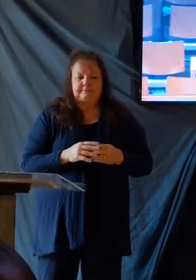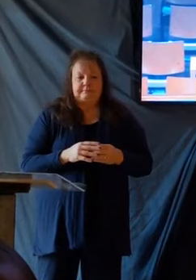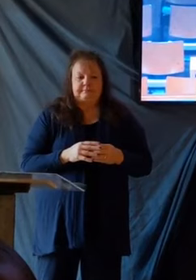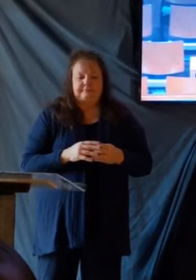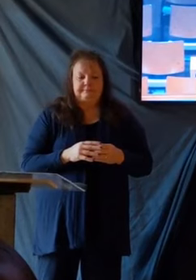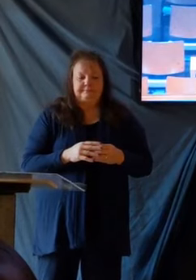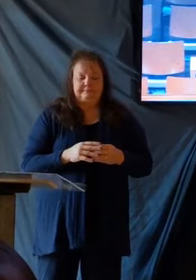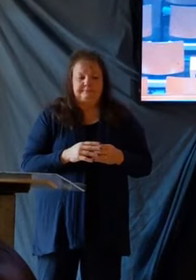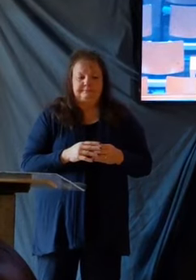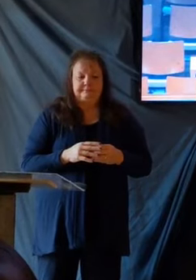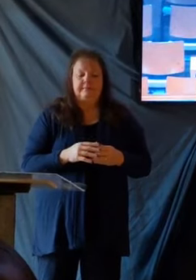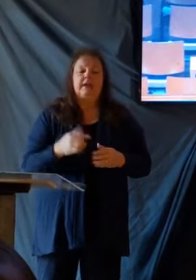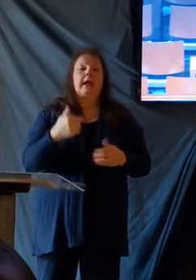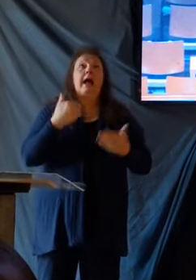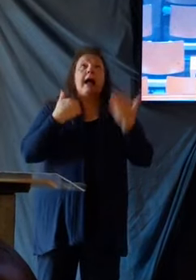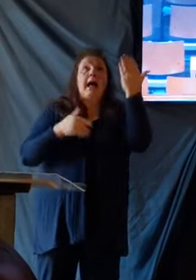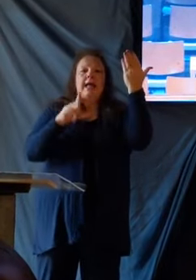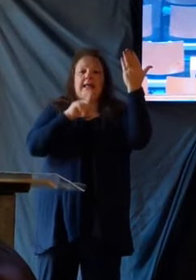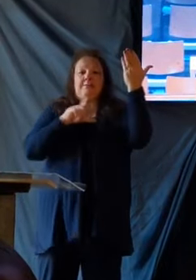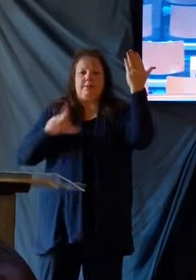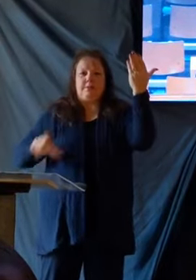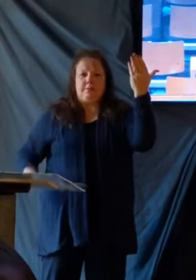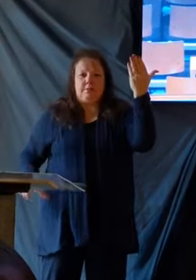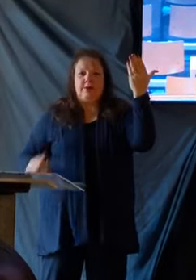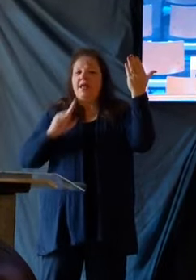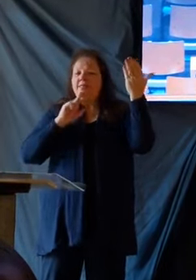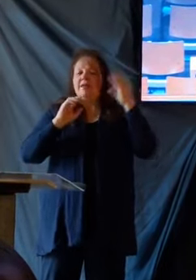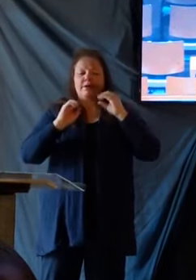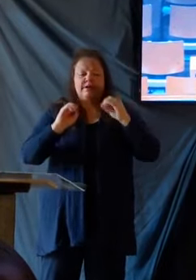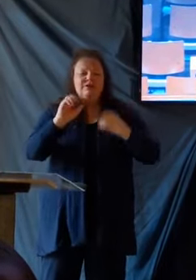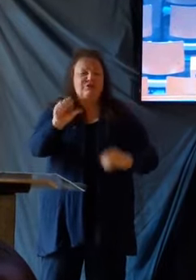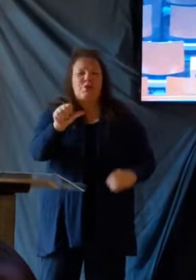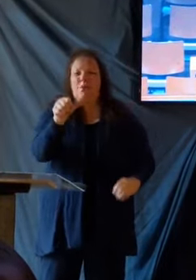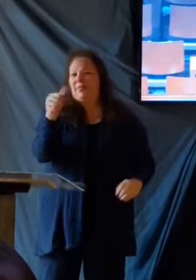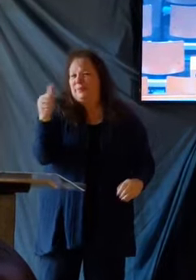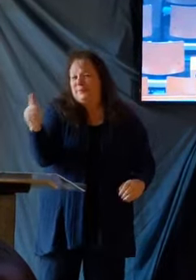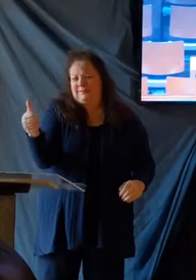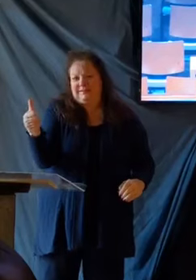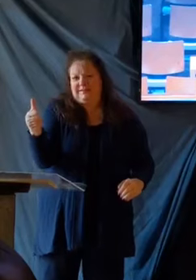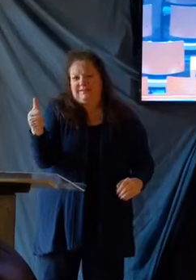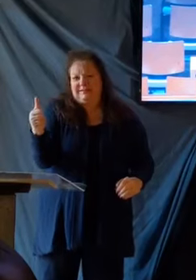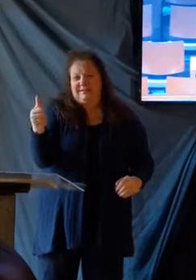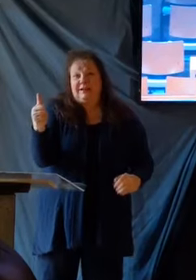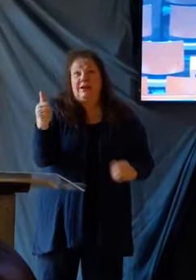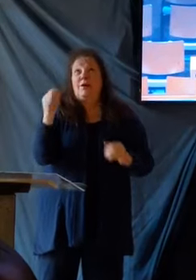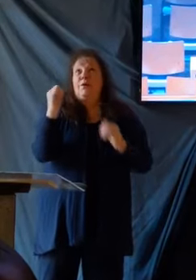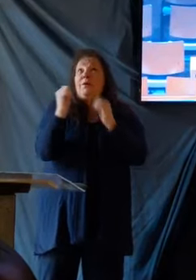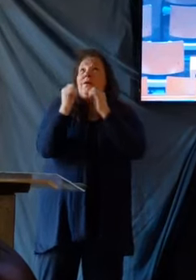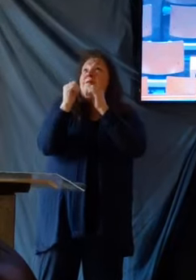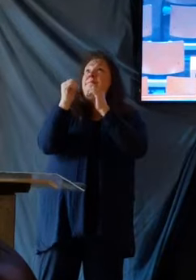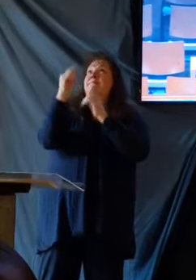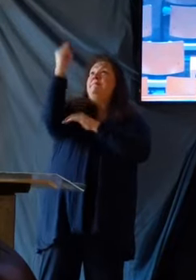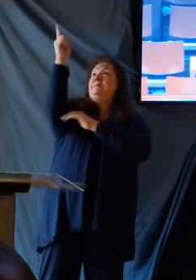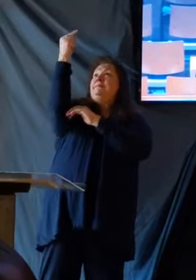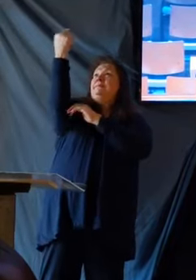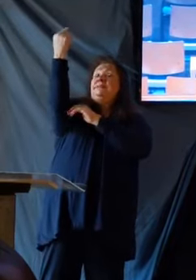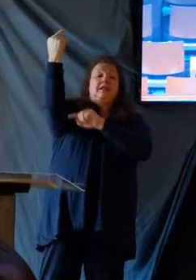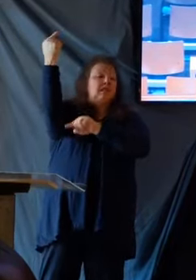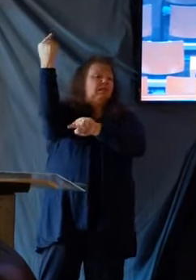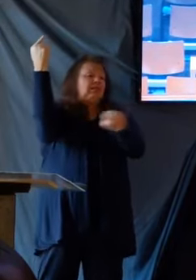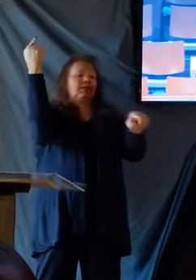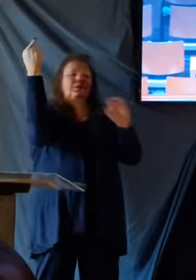for time. I am the Lord, and there is no other. Besides me, there is